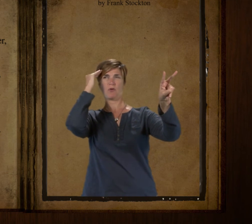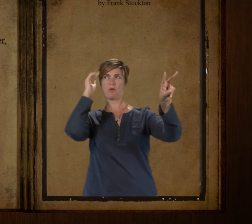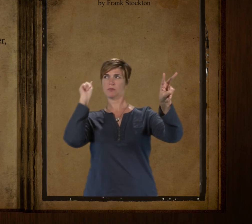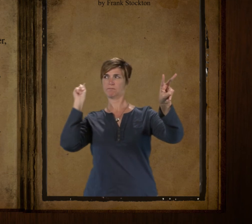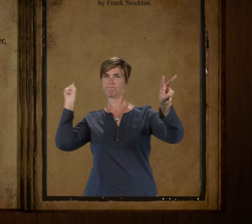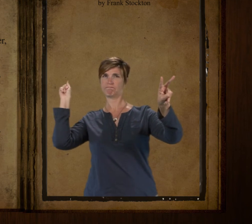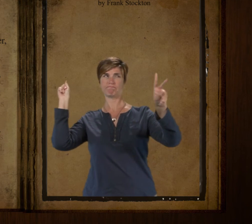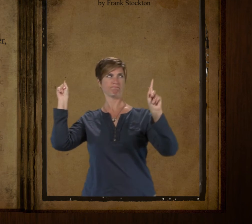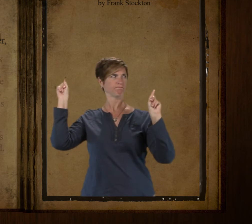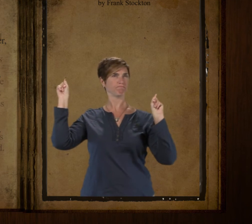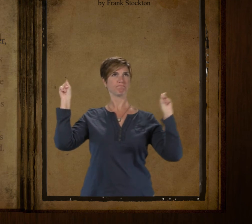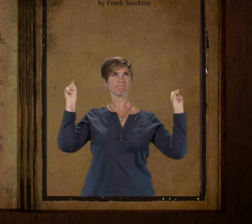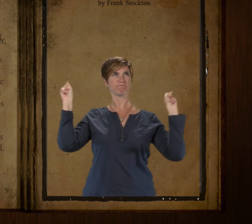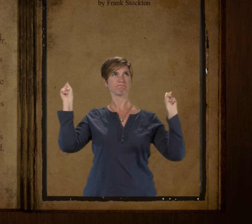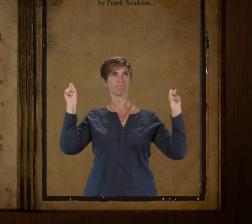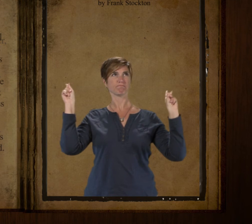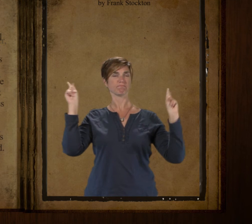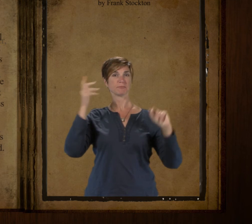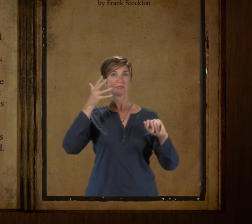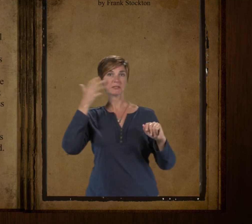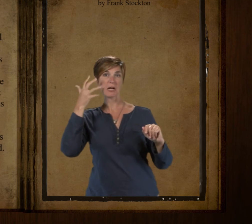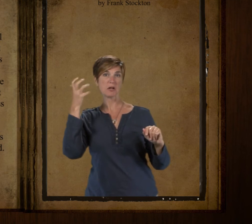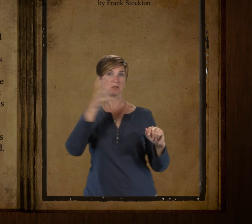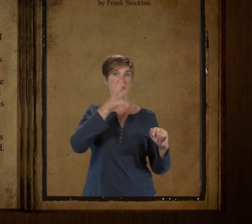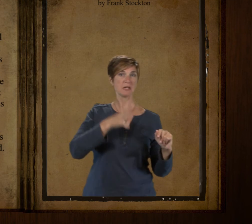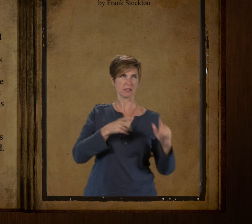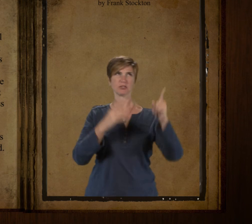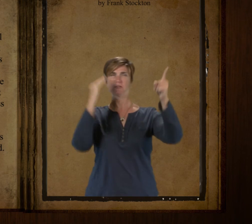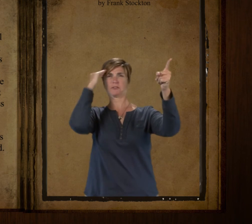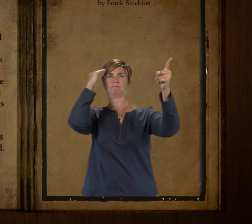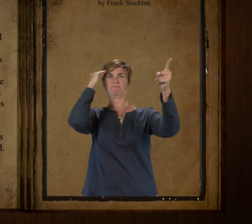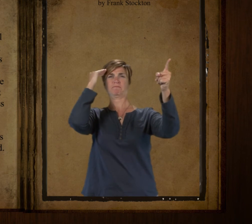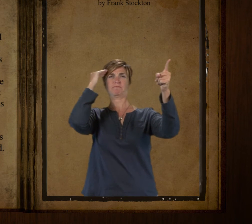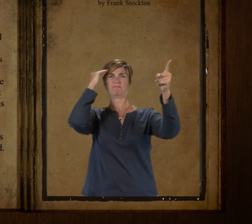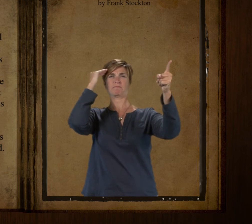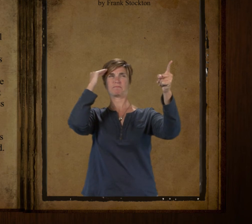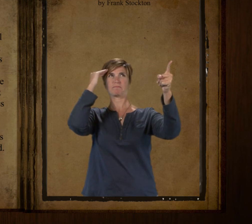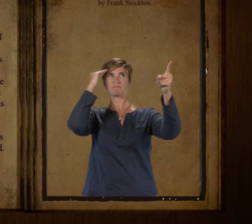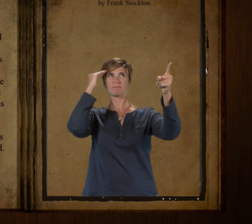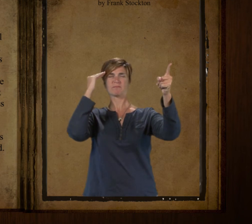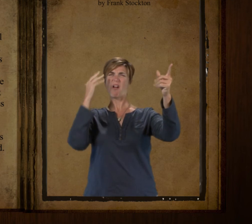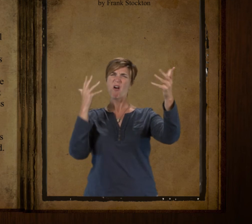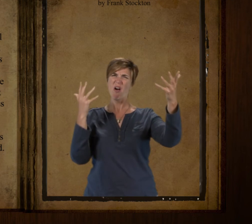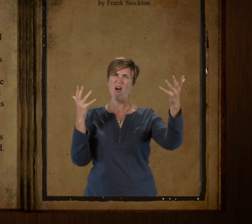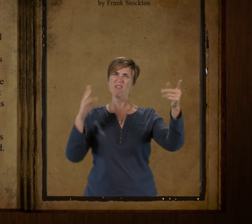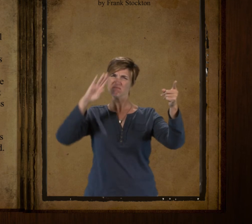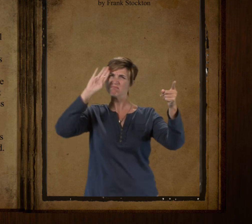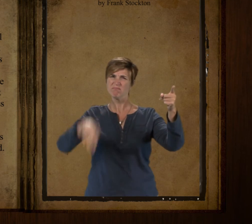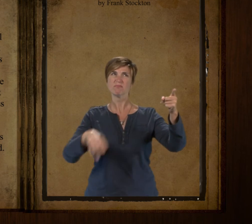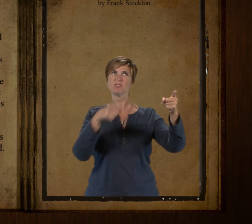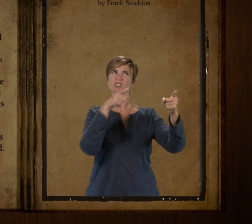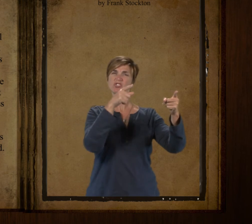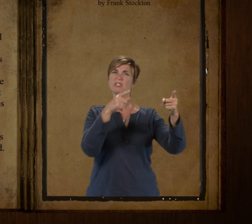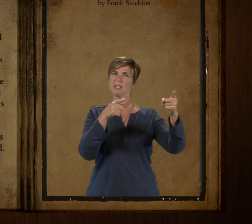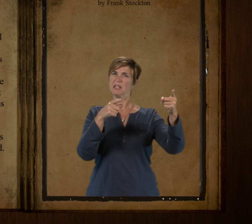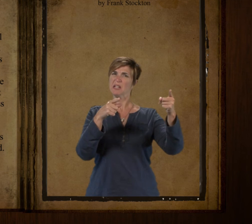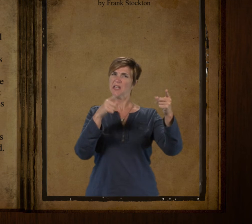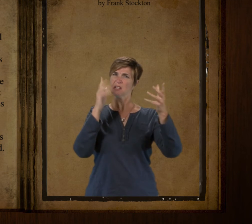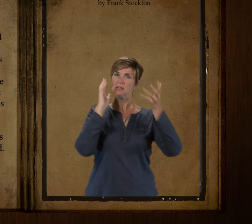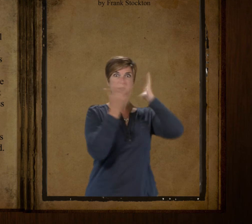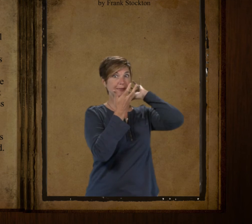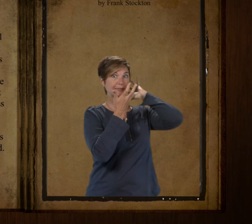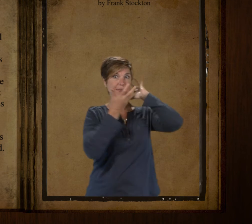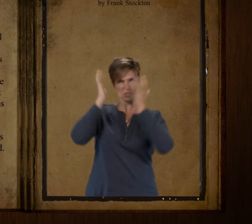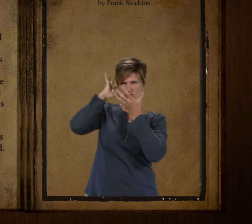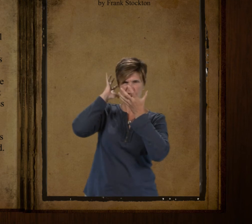He understood her nature, and his soul was assured that she would never rest until she had made plain to